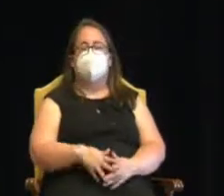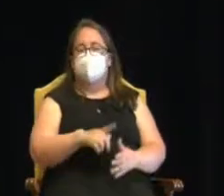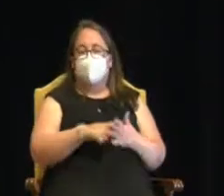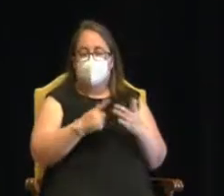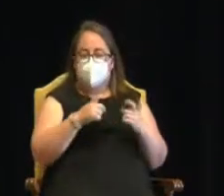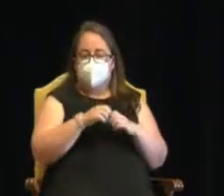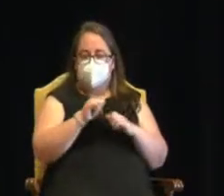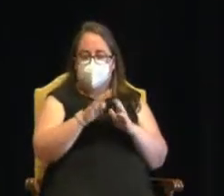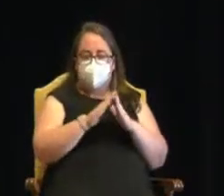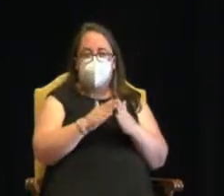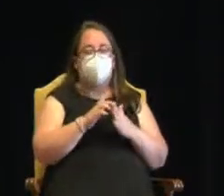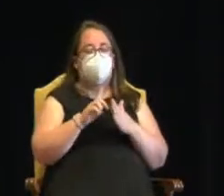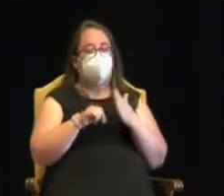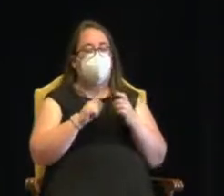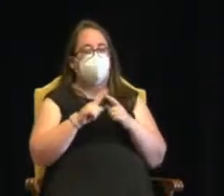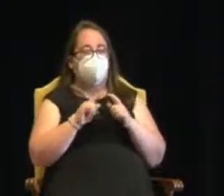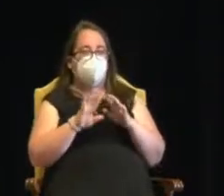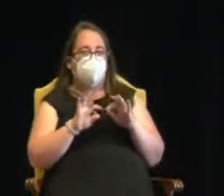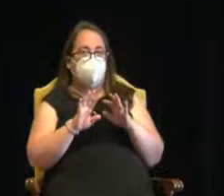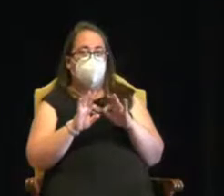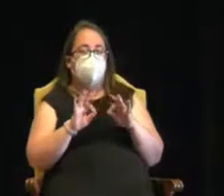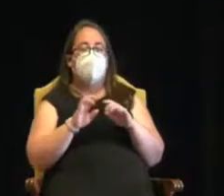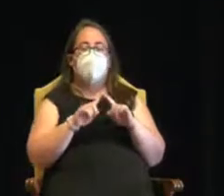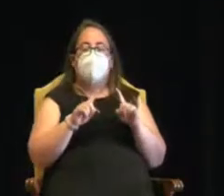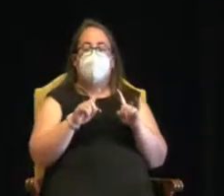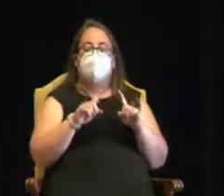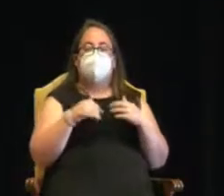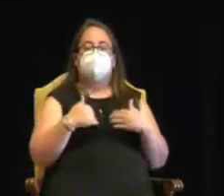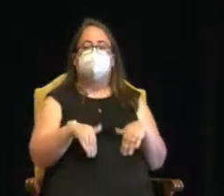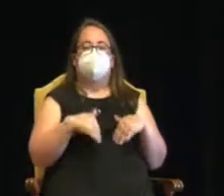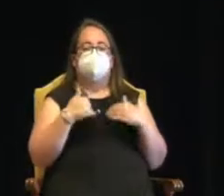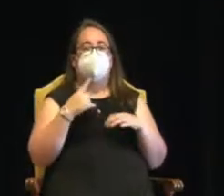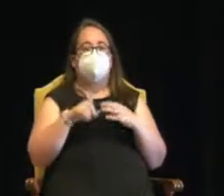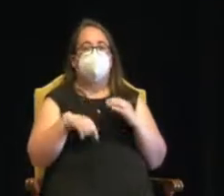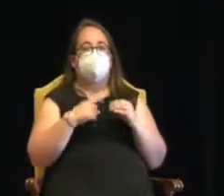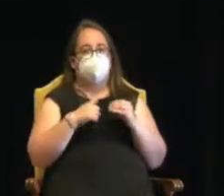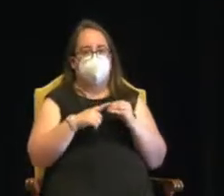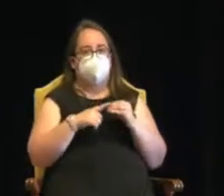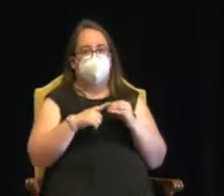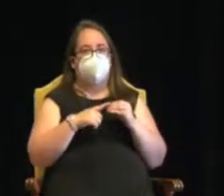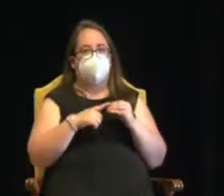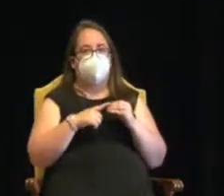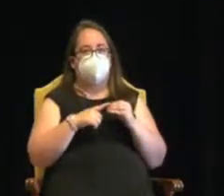that book? What do I wanted to say? But it was very much about,